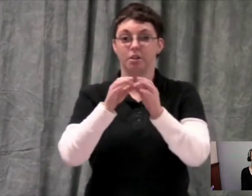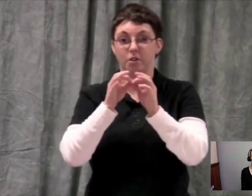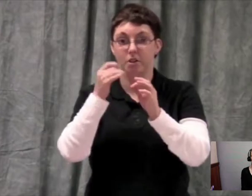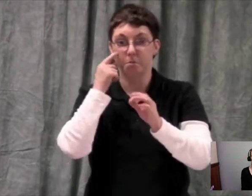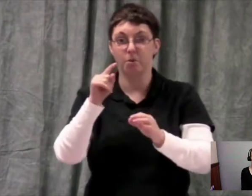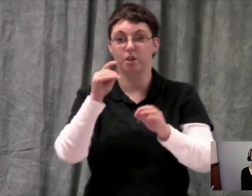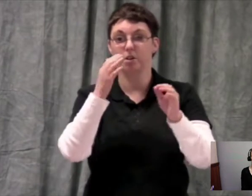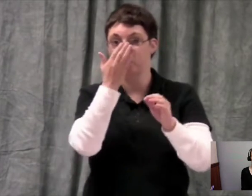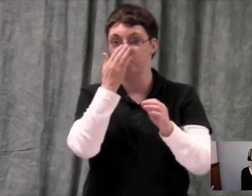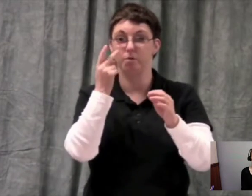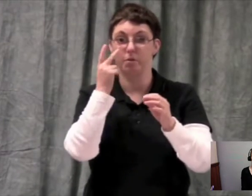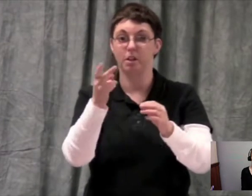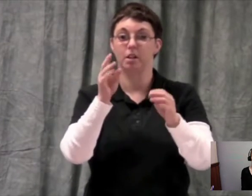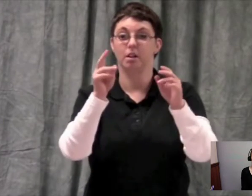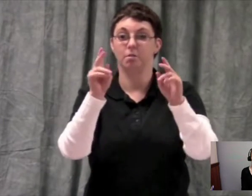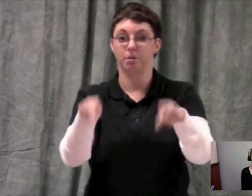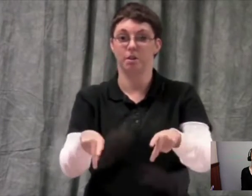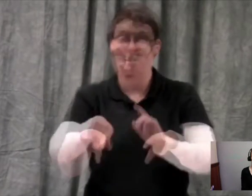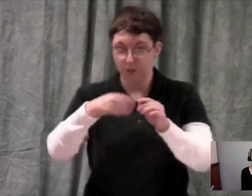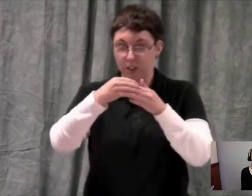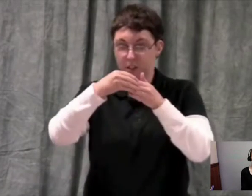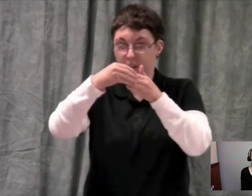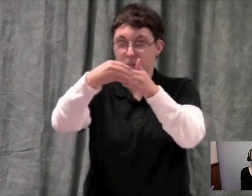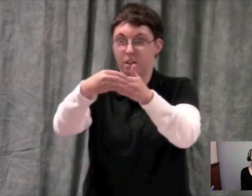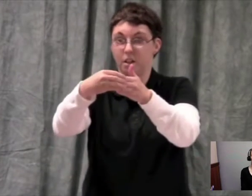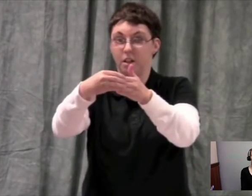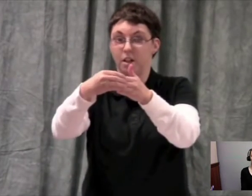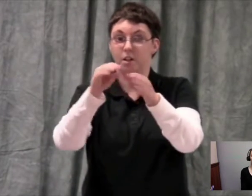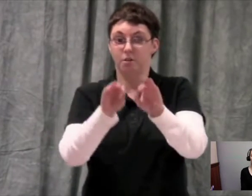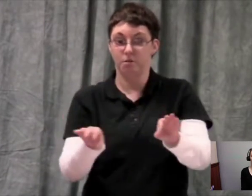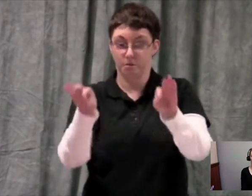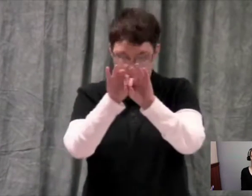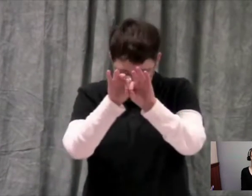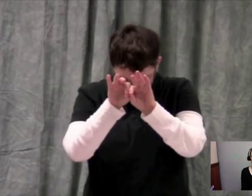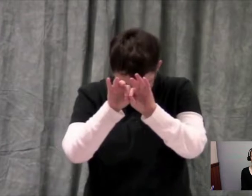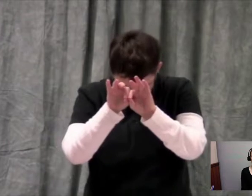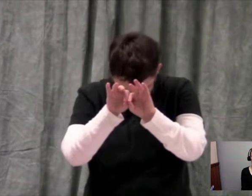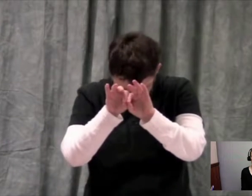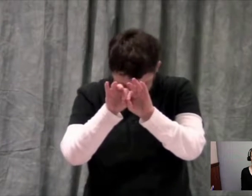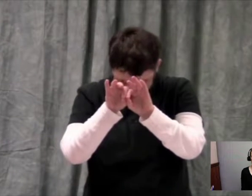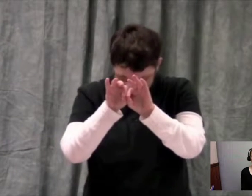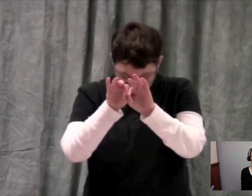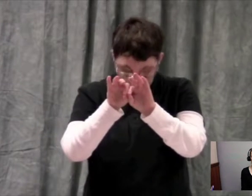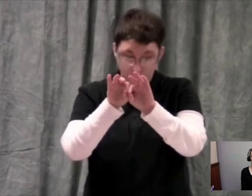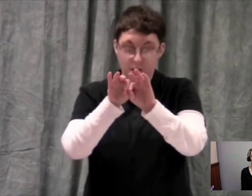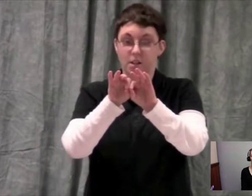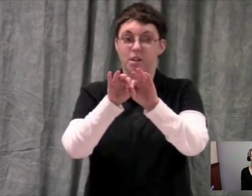You want to make sure you are able to see the person. The next step is very important, and it is